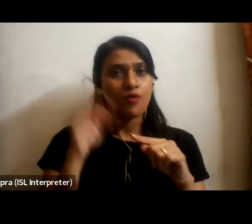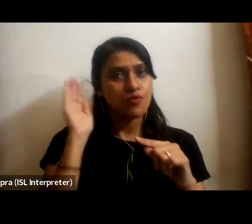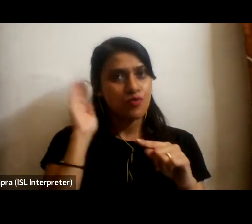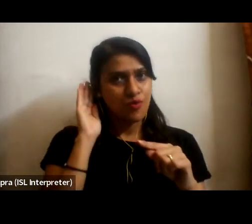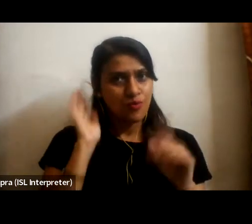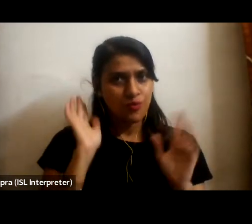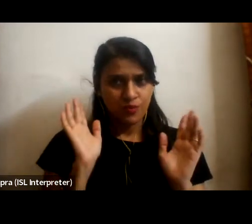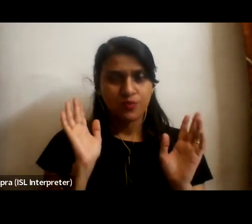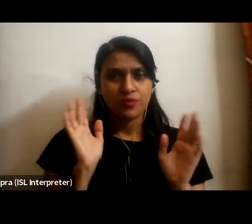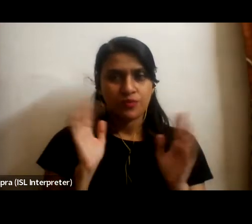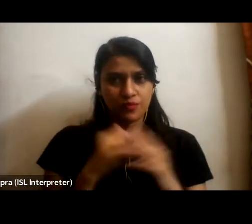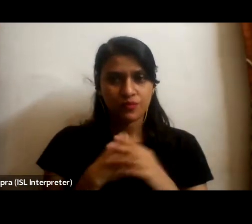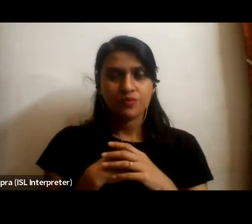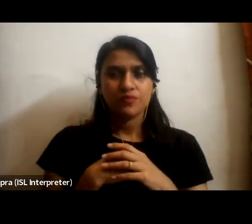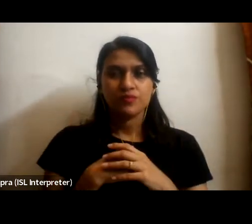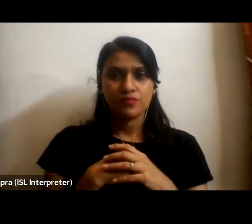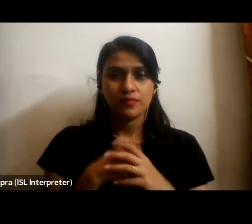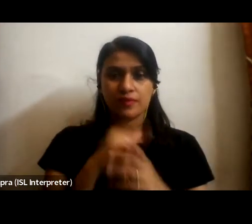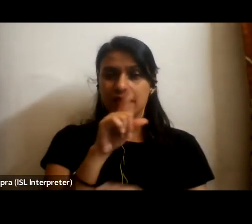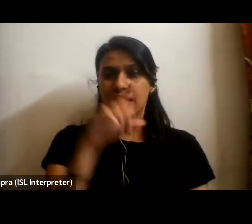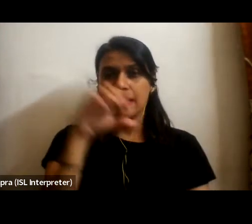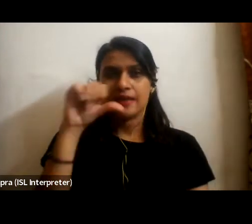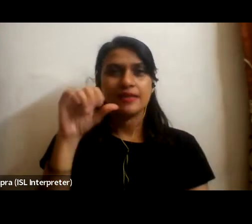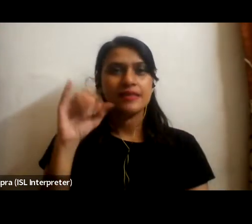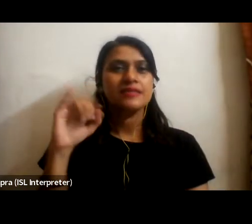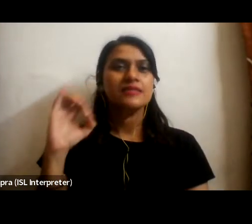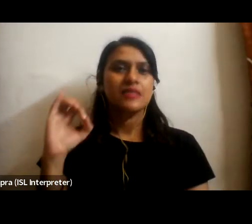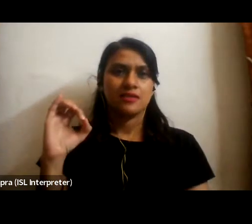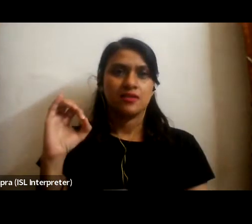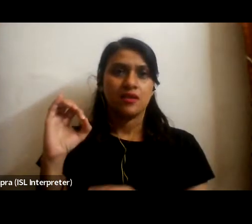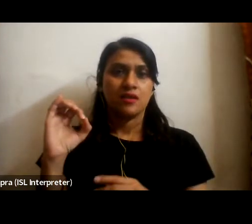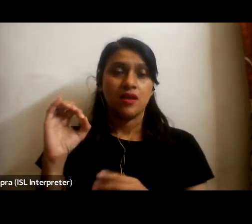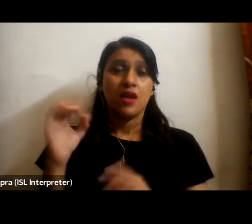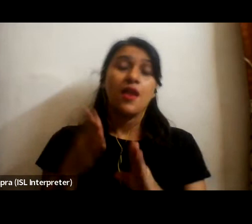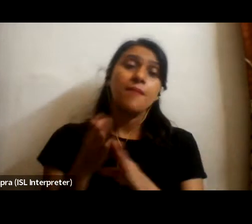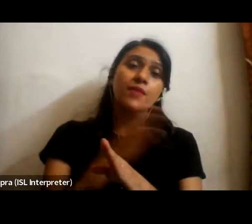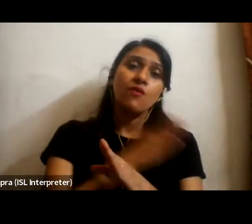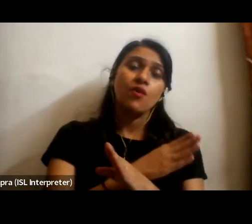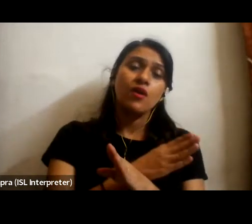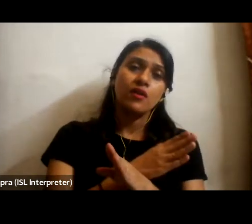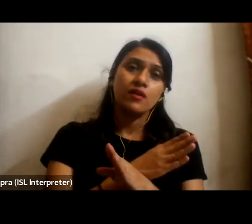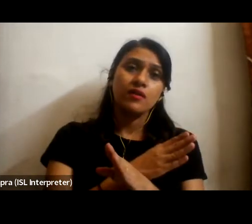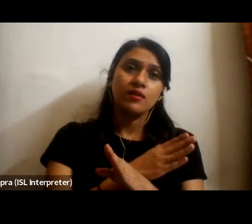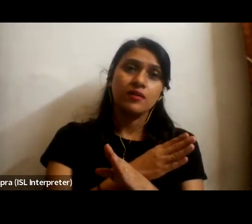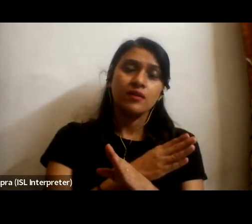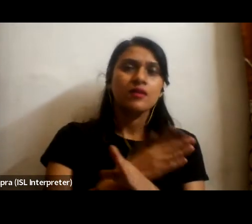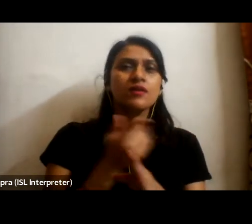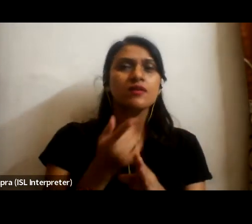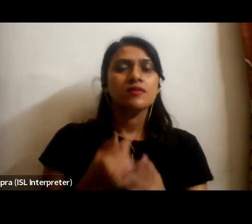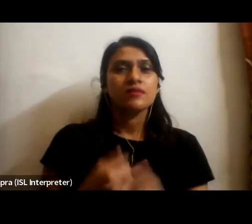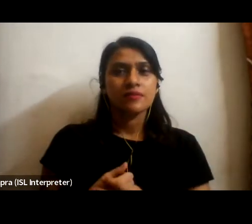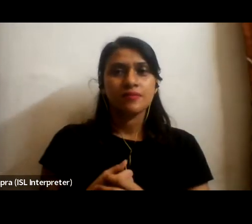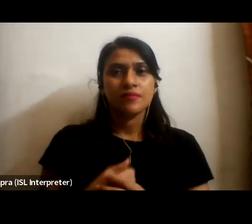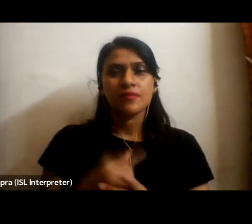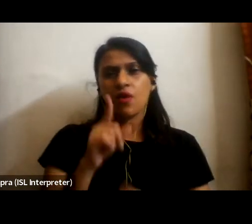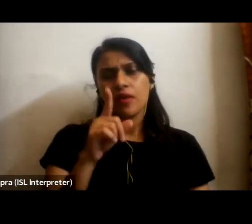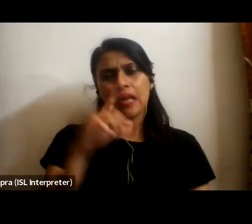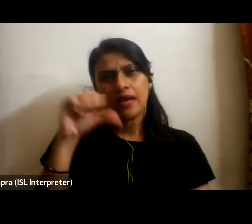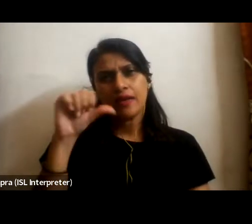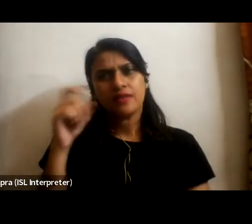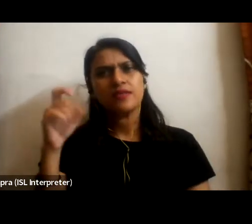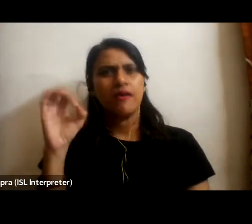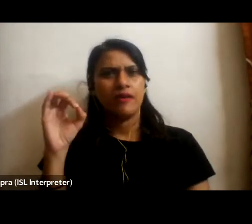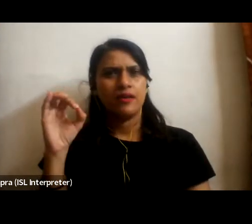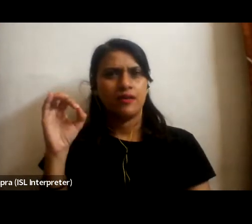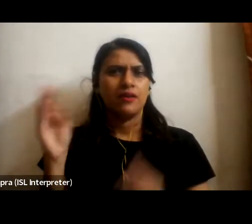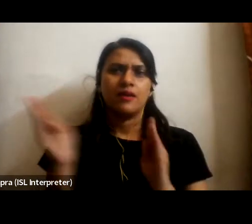in the 1960s and the early 1970s, there was a lot of criticism of the Supreme Court